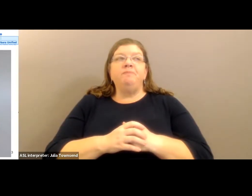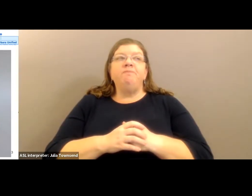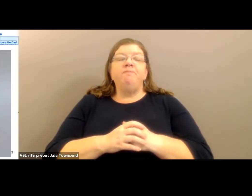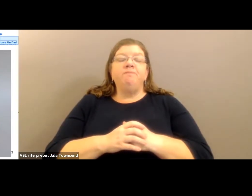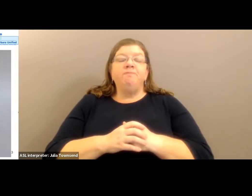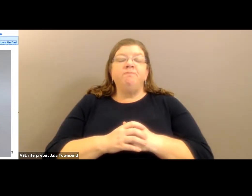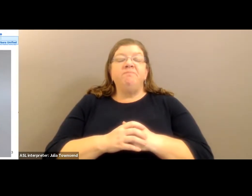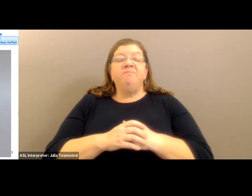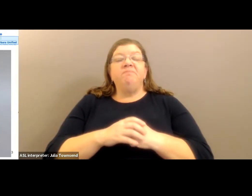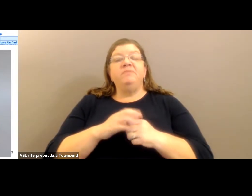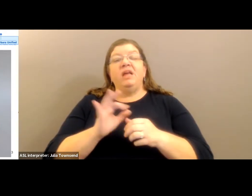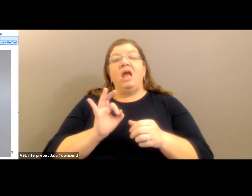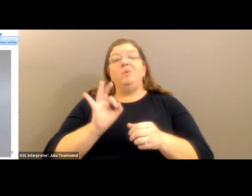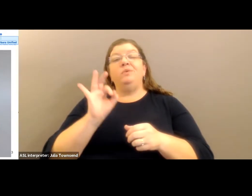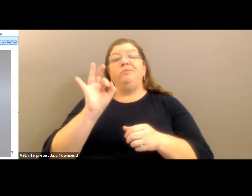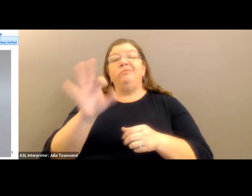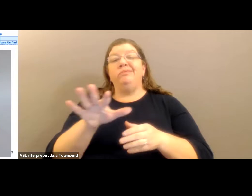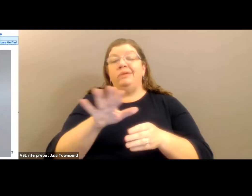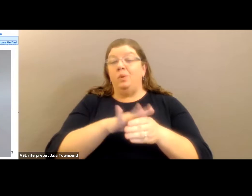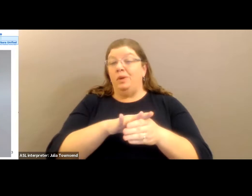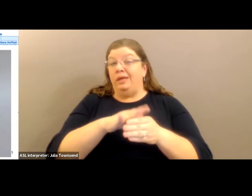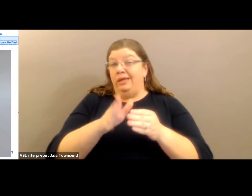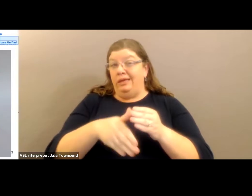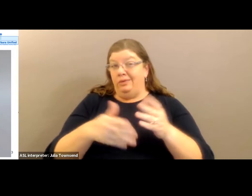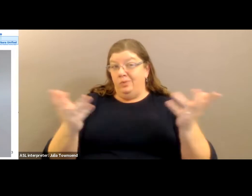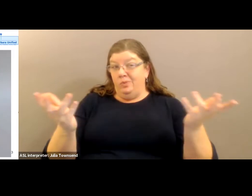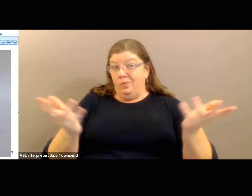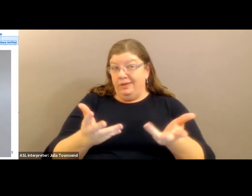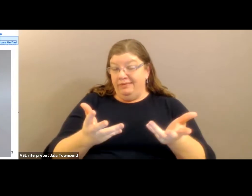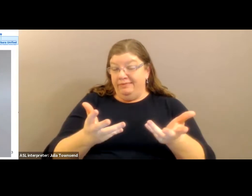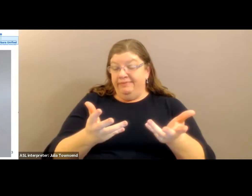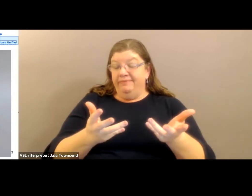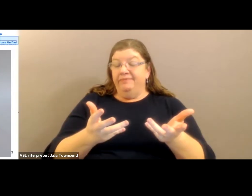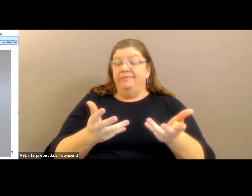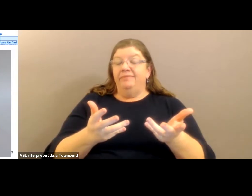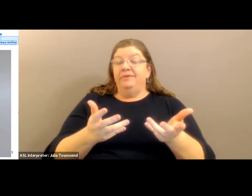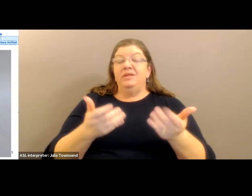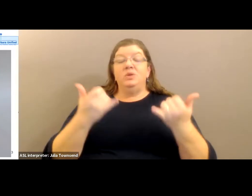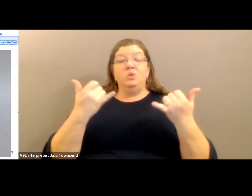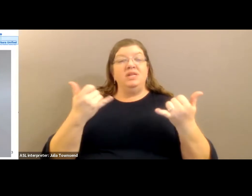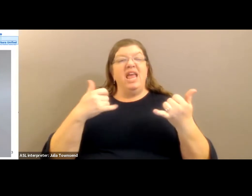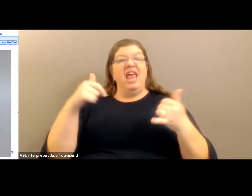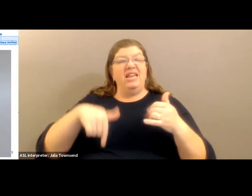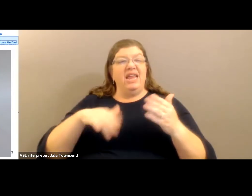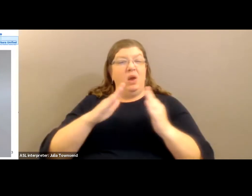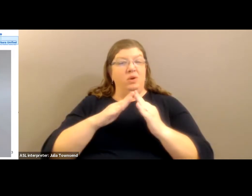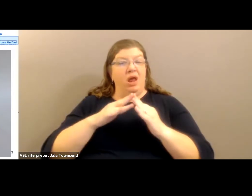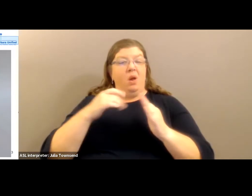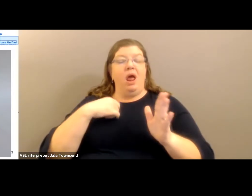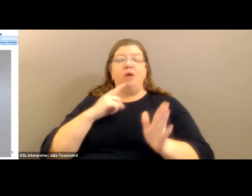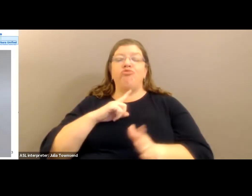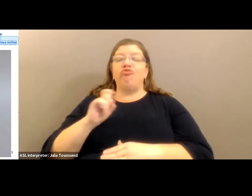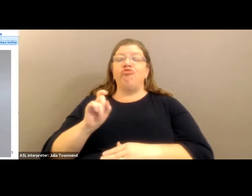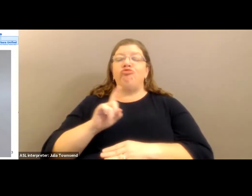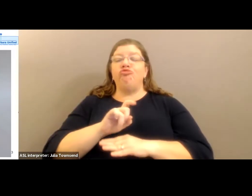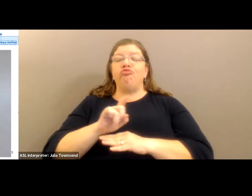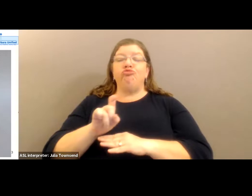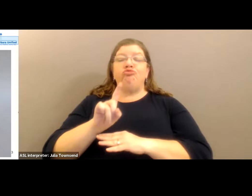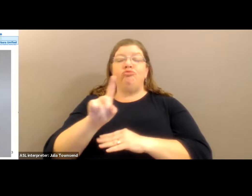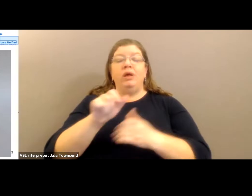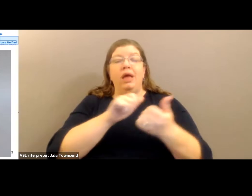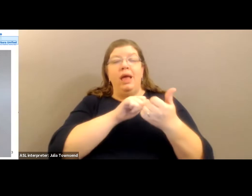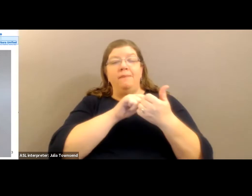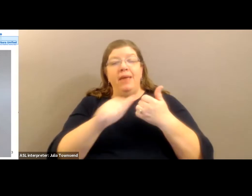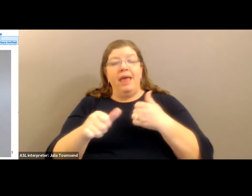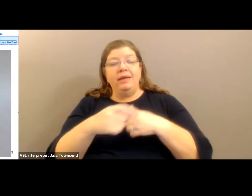I will end with this, and that is that as I was walking downtown today, I passed by